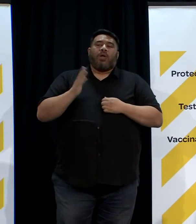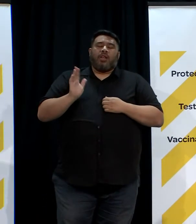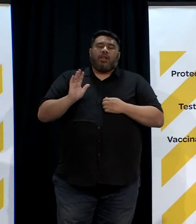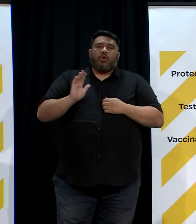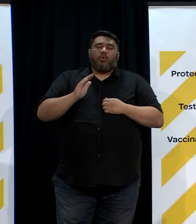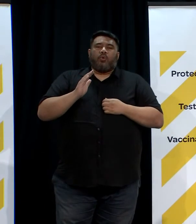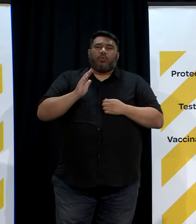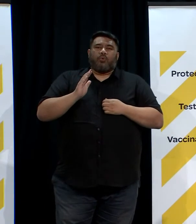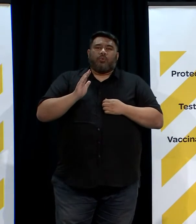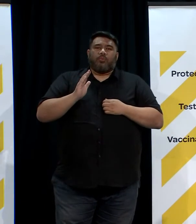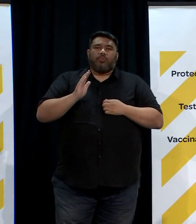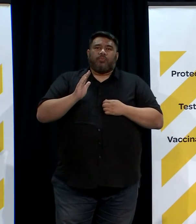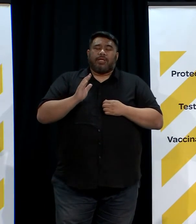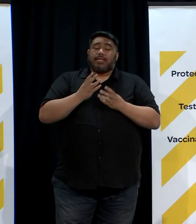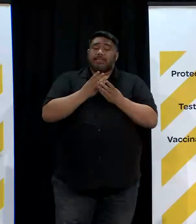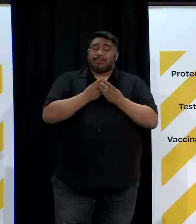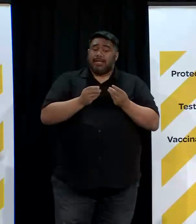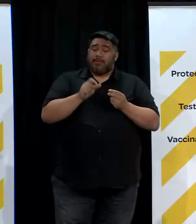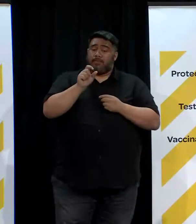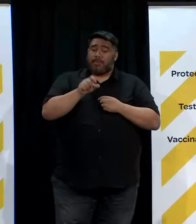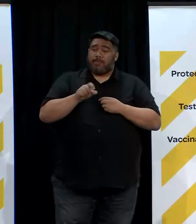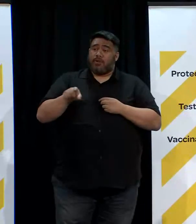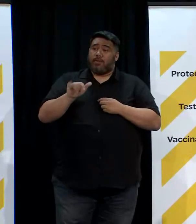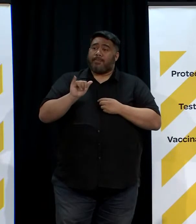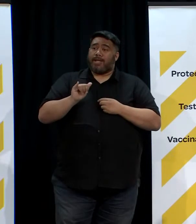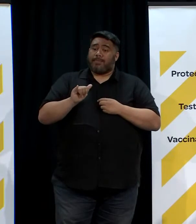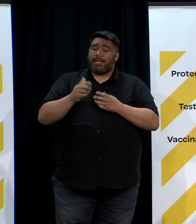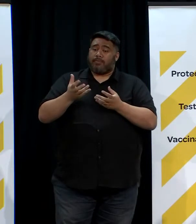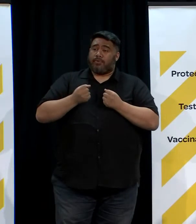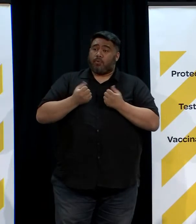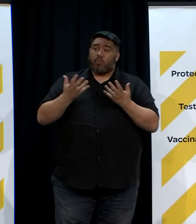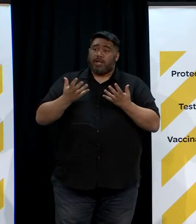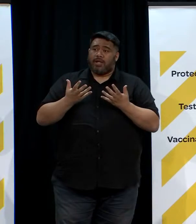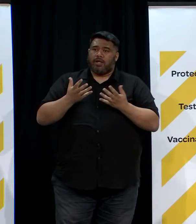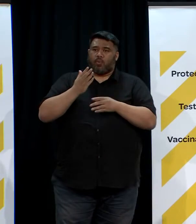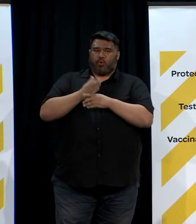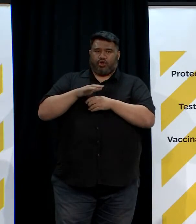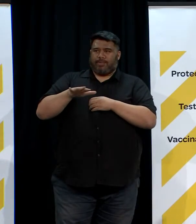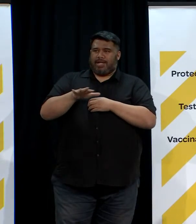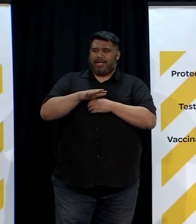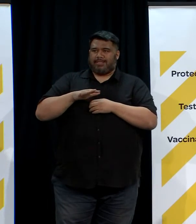because there may have been infections in the workplace, and that was some time ago.